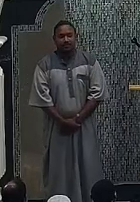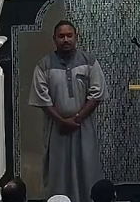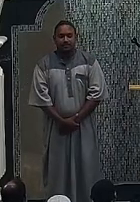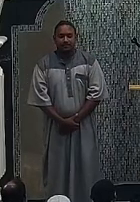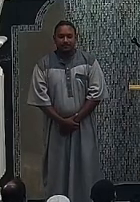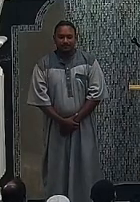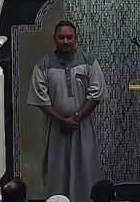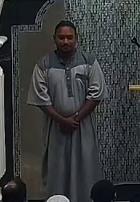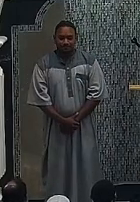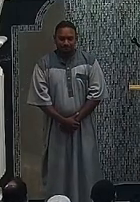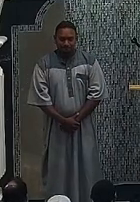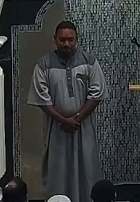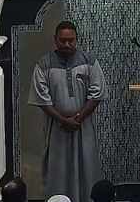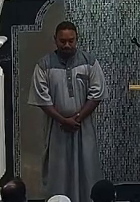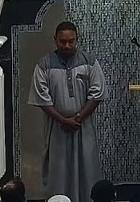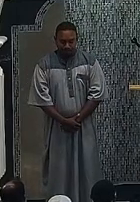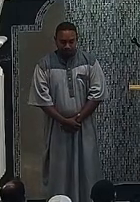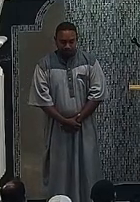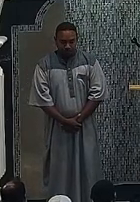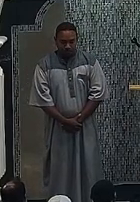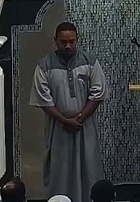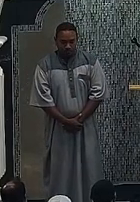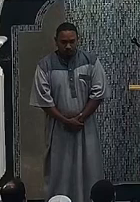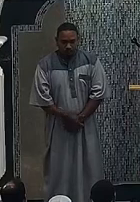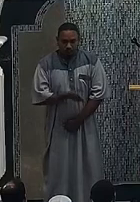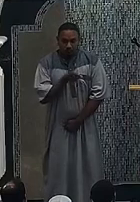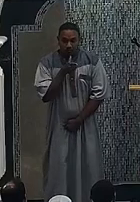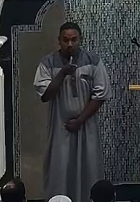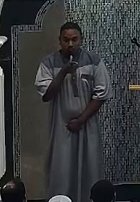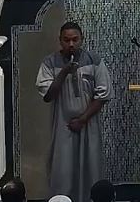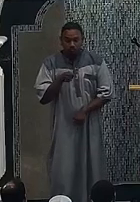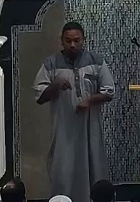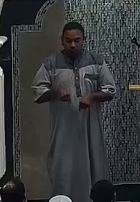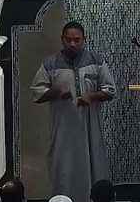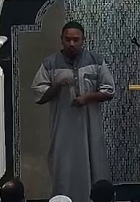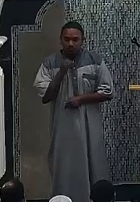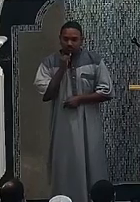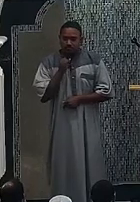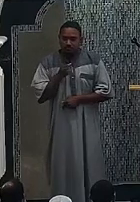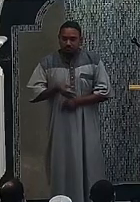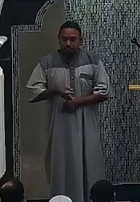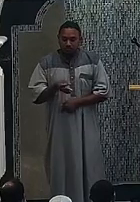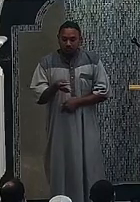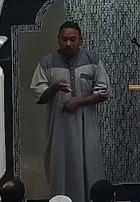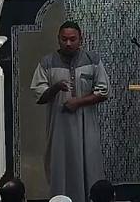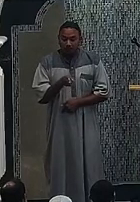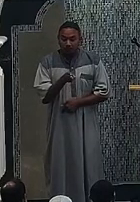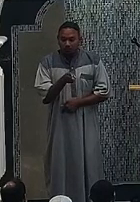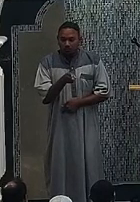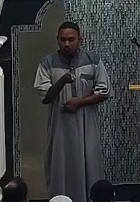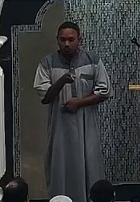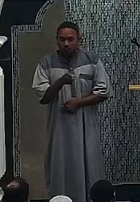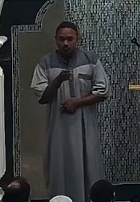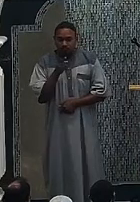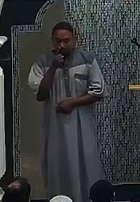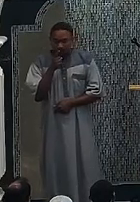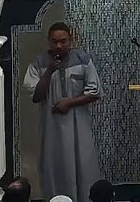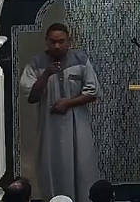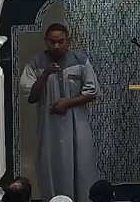The talk today is to give you a little insight into the lives of the deaf